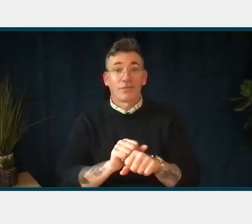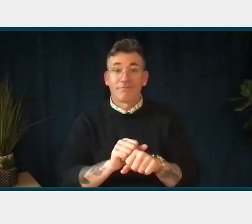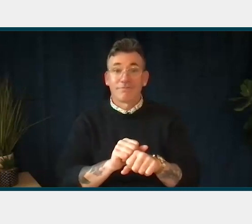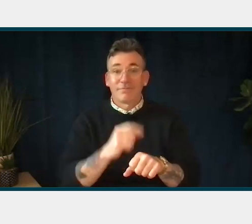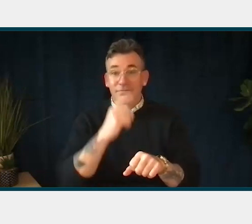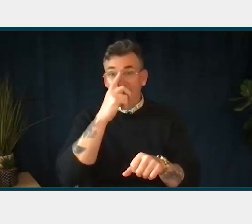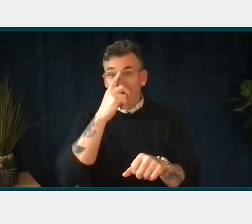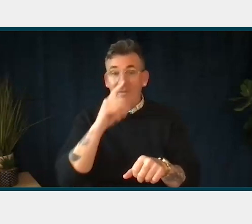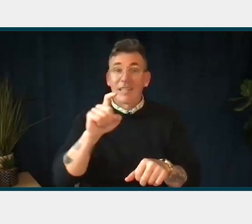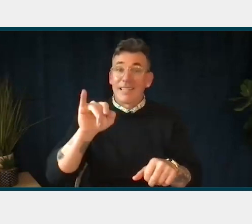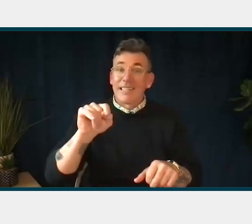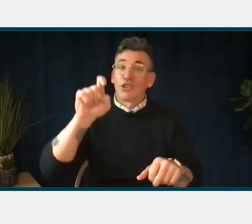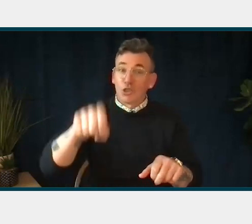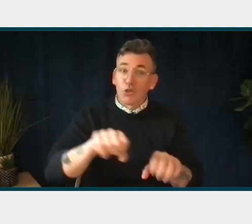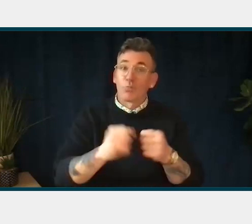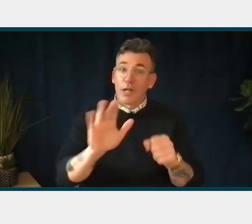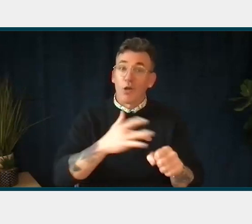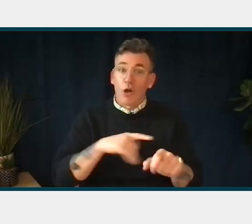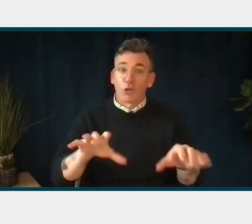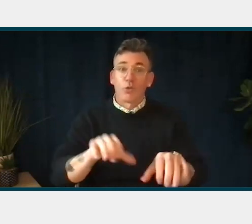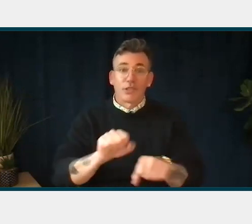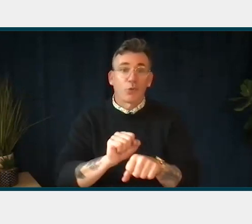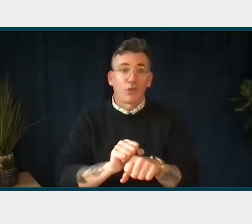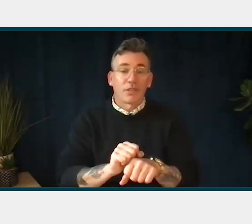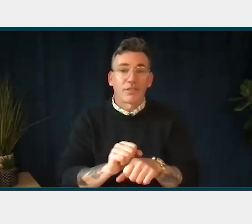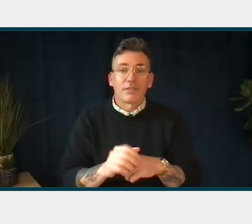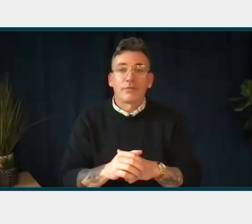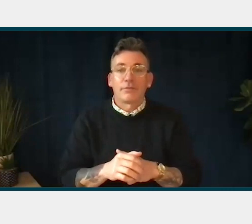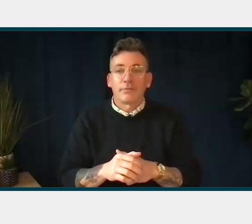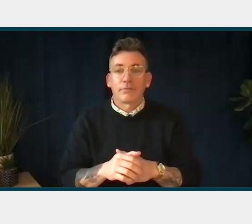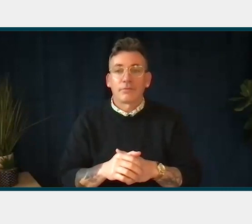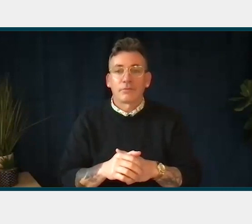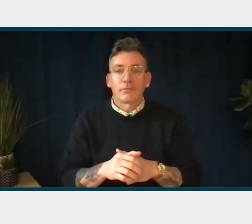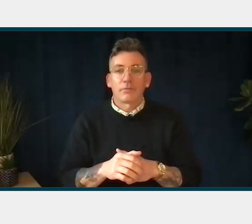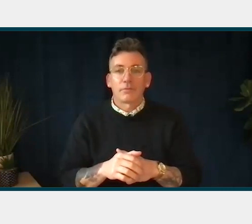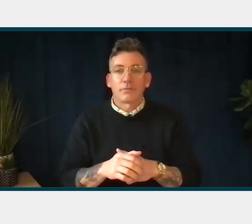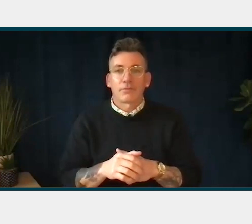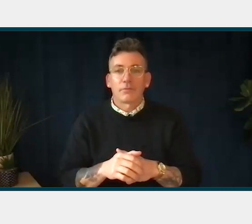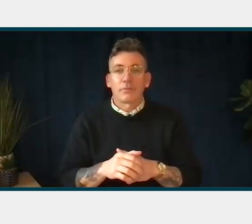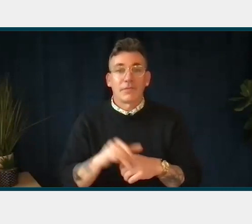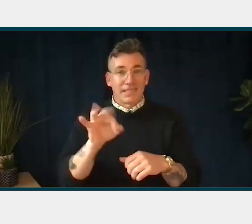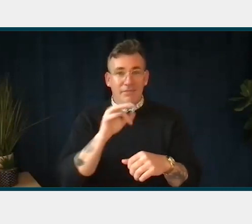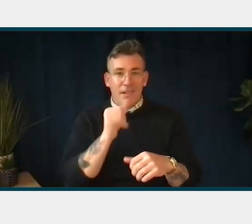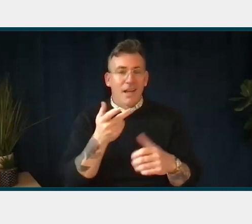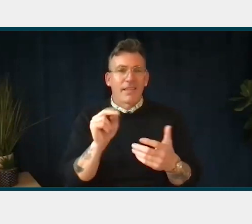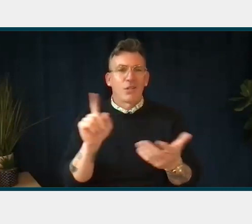And sometimes it breaks my heart, you know, to do this work. And it should break your heart doing this work.